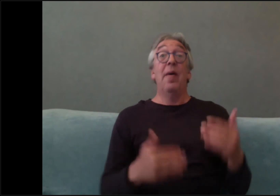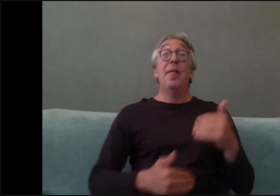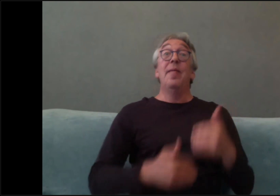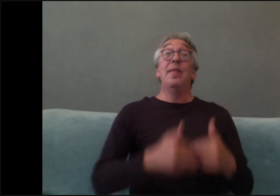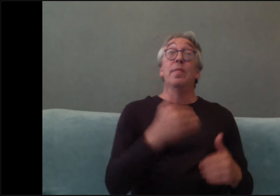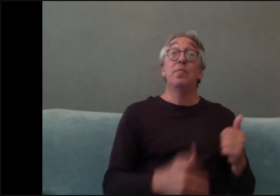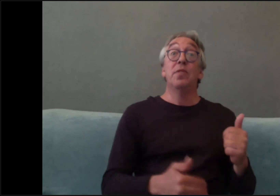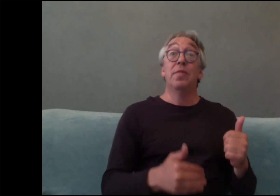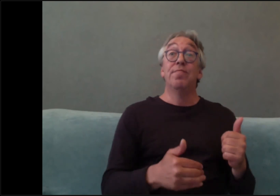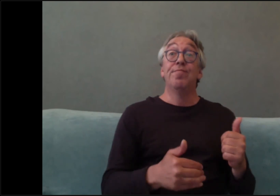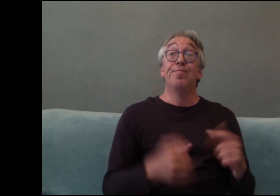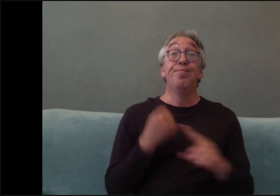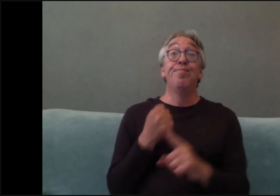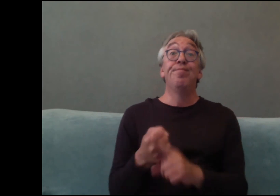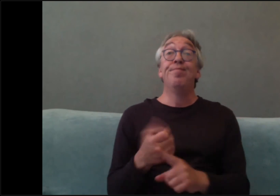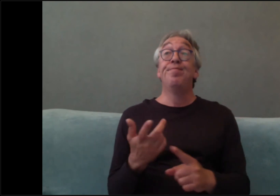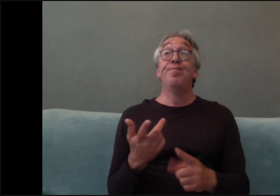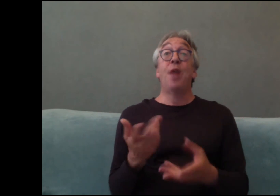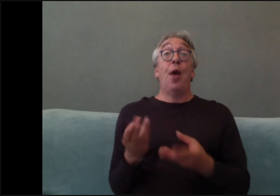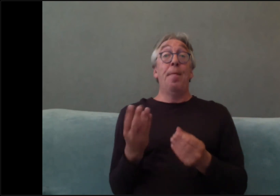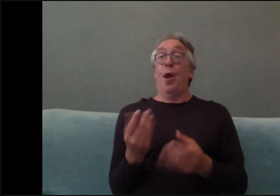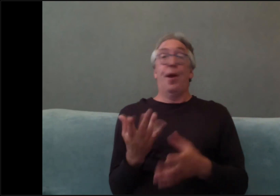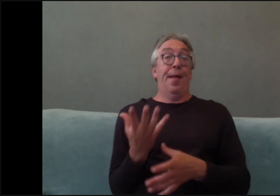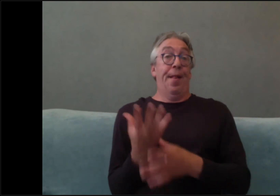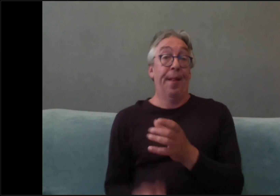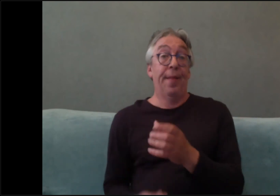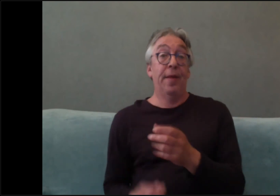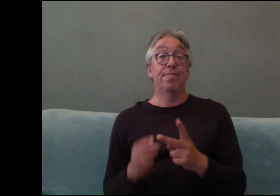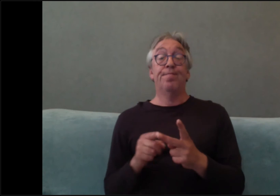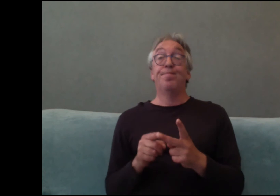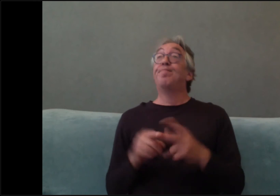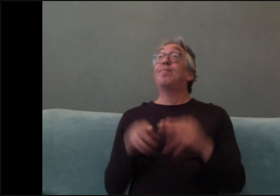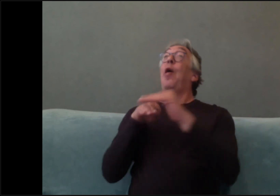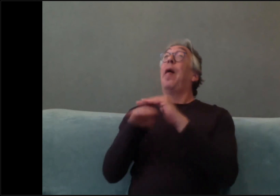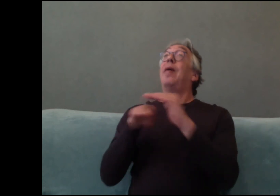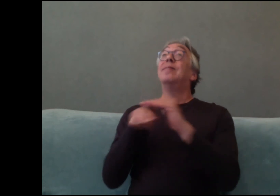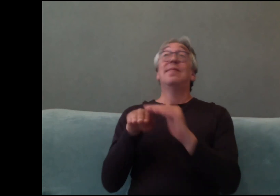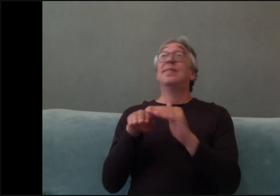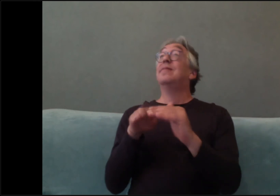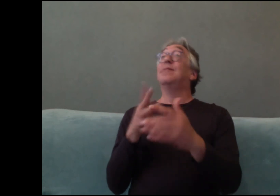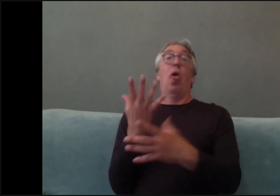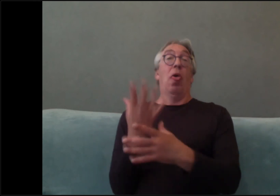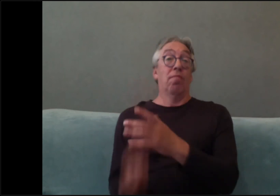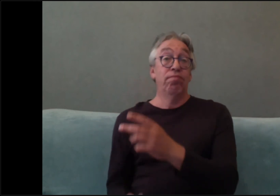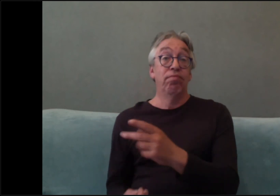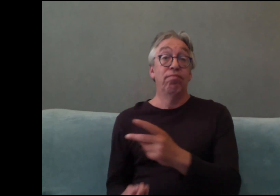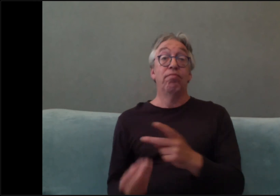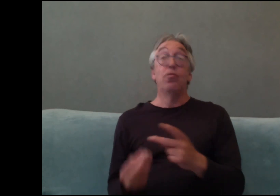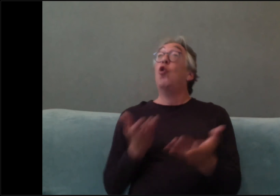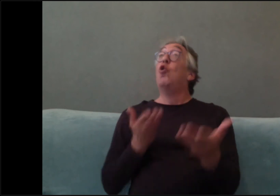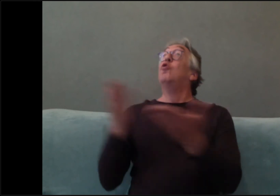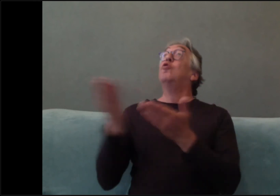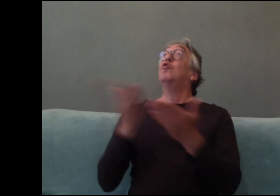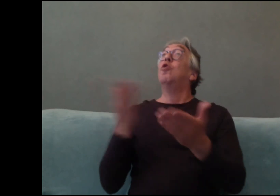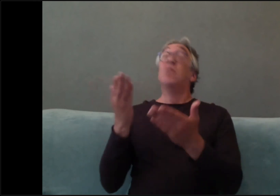or not enough resources and the access to public and private services. It is also about the challenge to live a life in